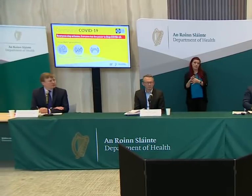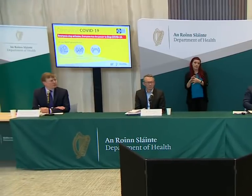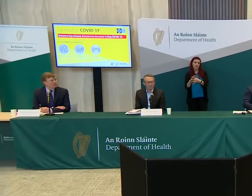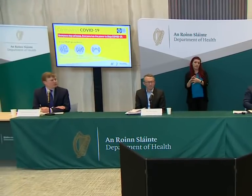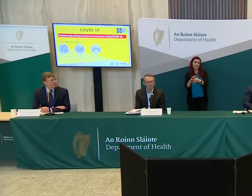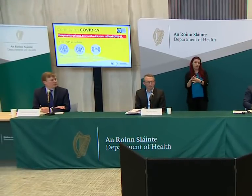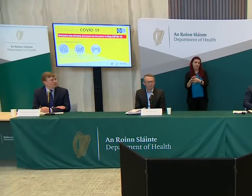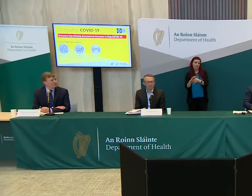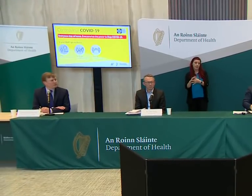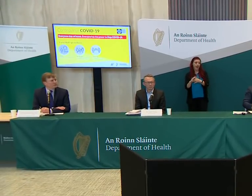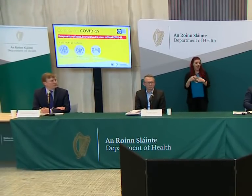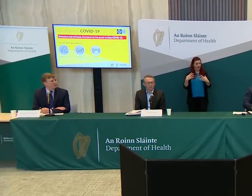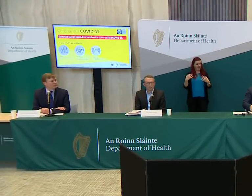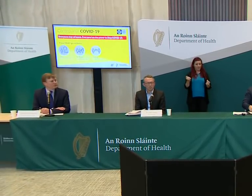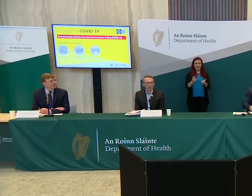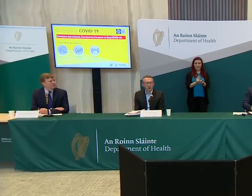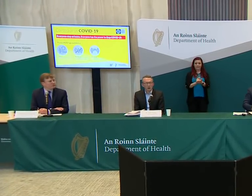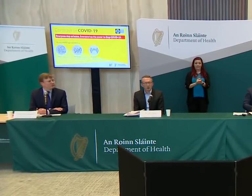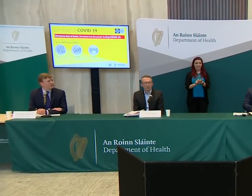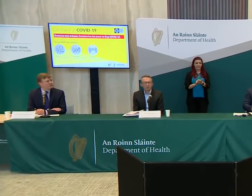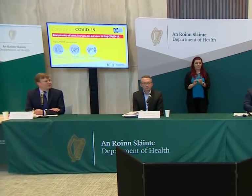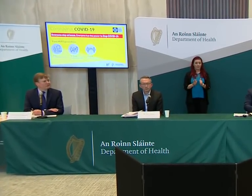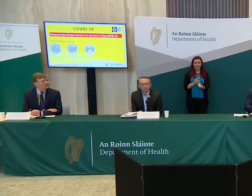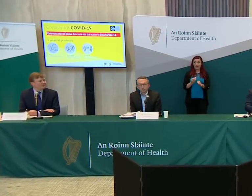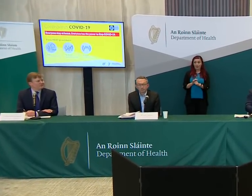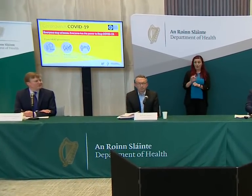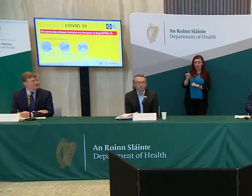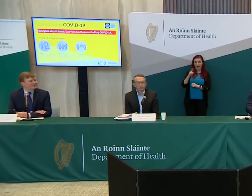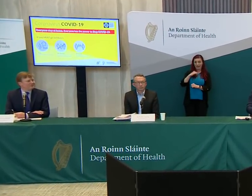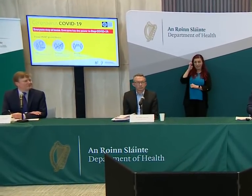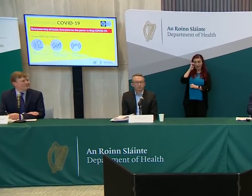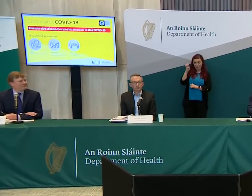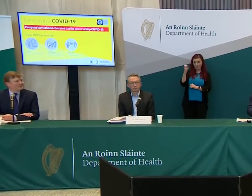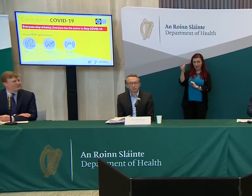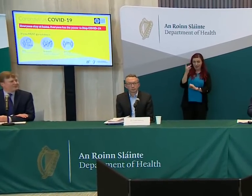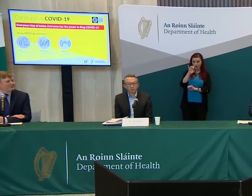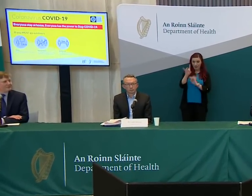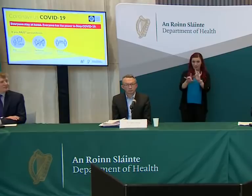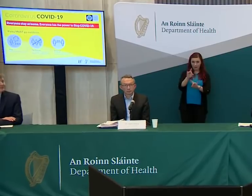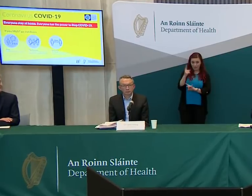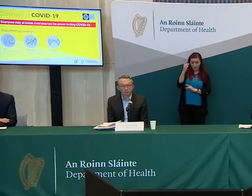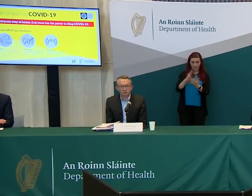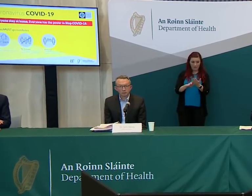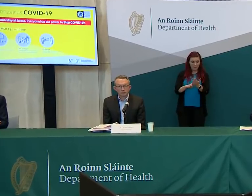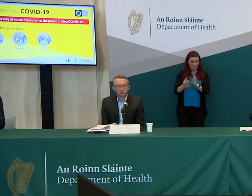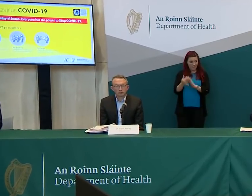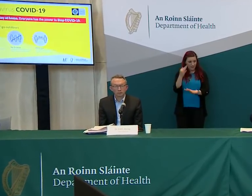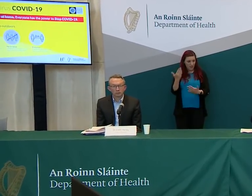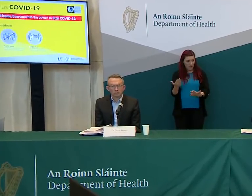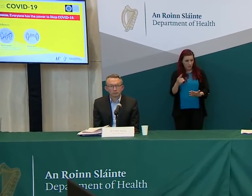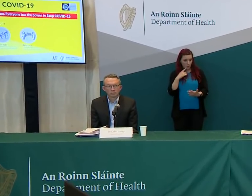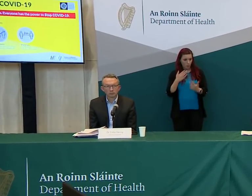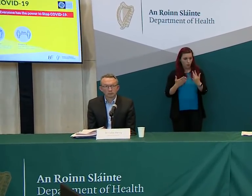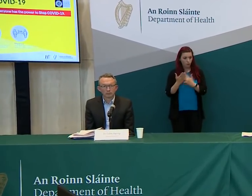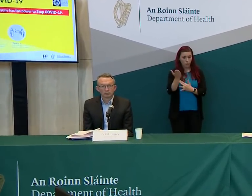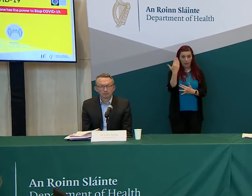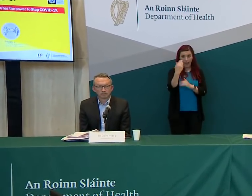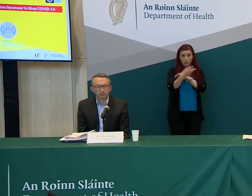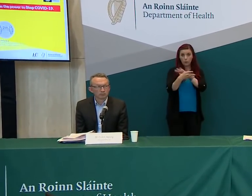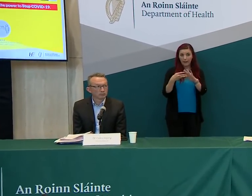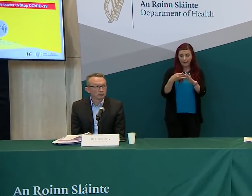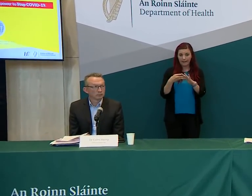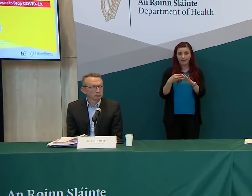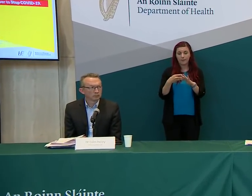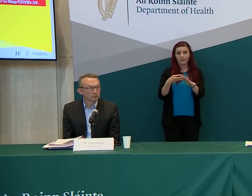last week, I have that percentage here. Okay. I anticipate you Yeah. might ask me the question. Just give me a moment. So, Sure. over the course of the last